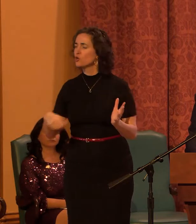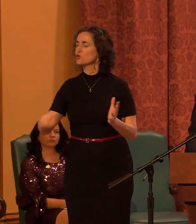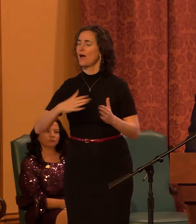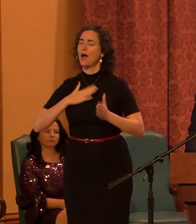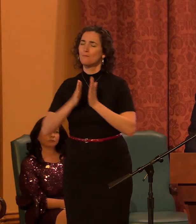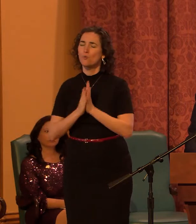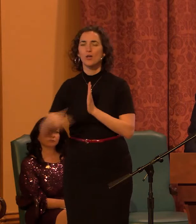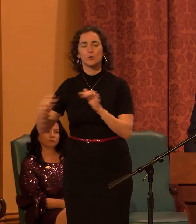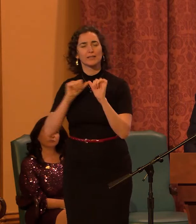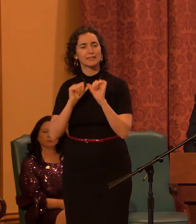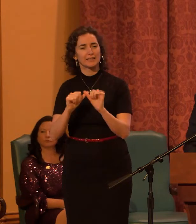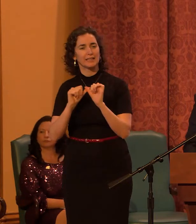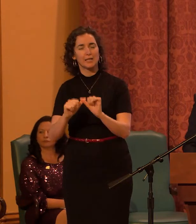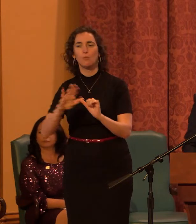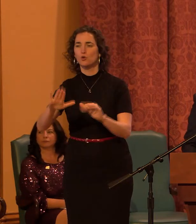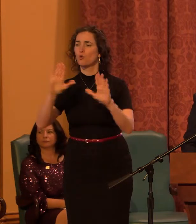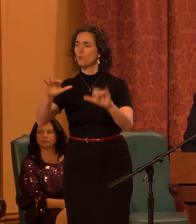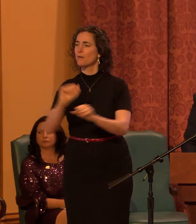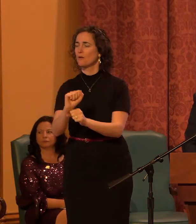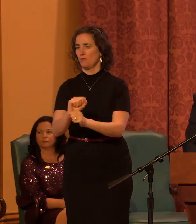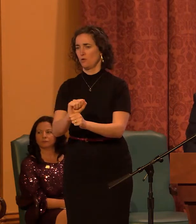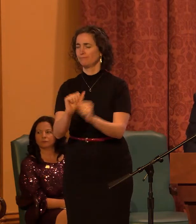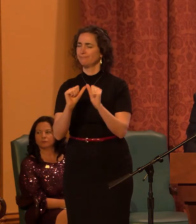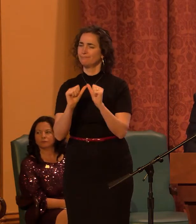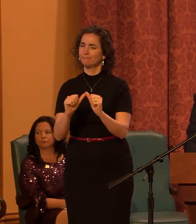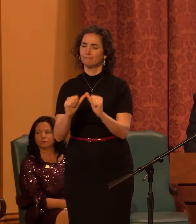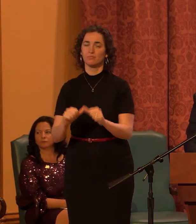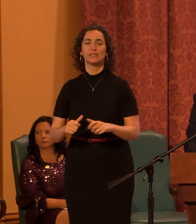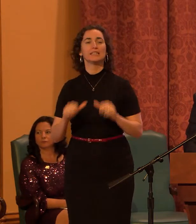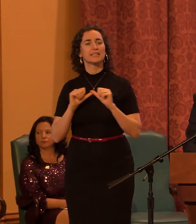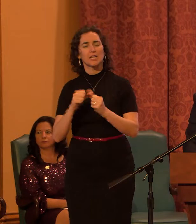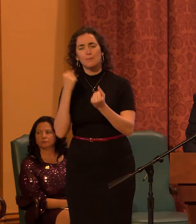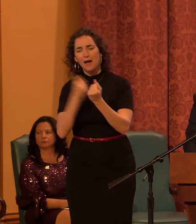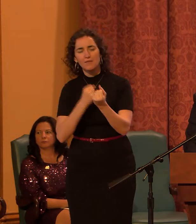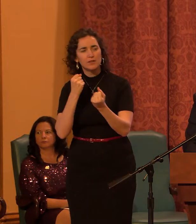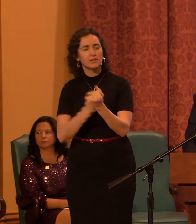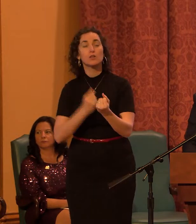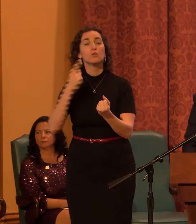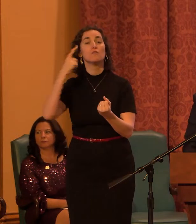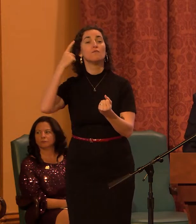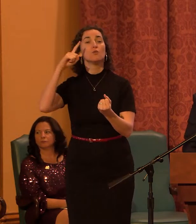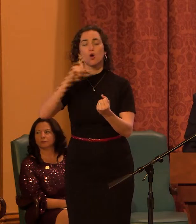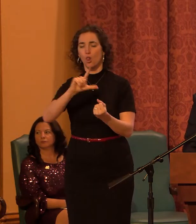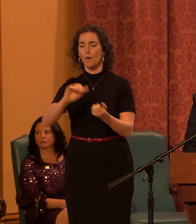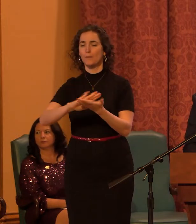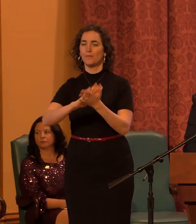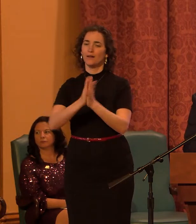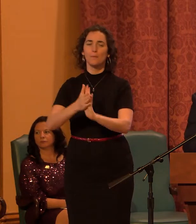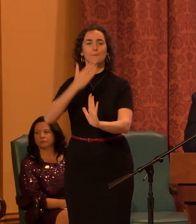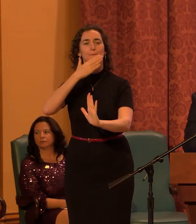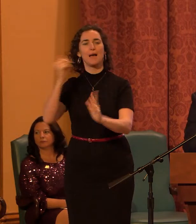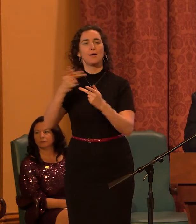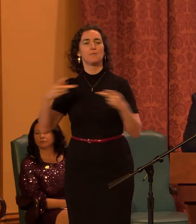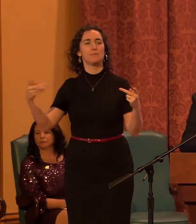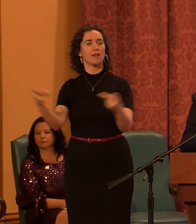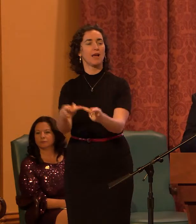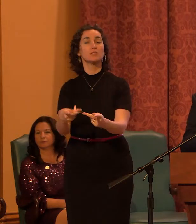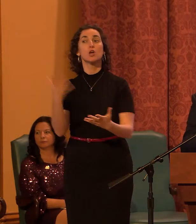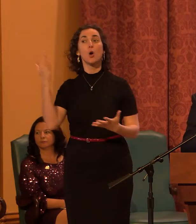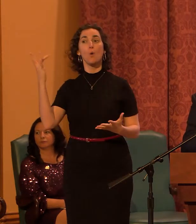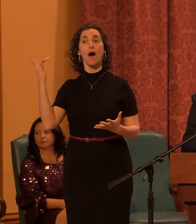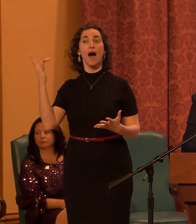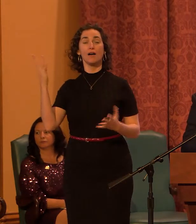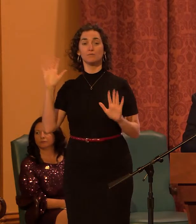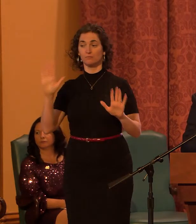keep up your amazing work. Keep advocating to make Louisiana a better place, because while I'm